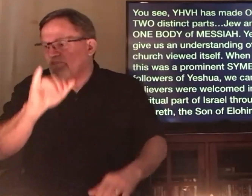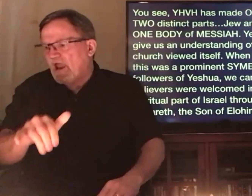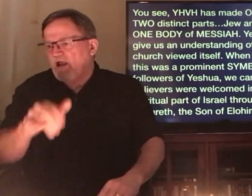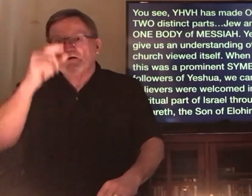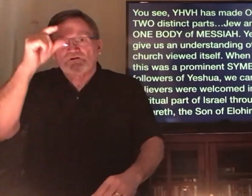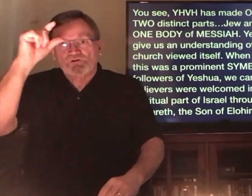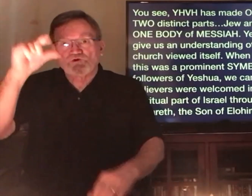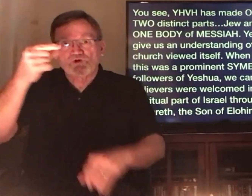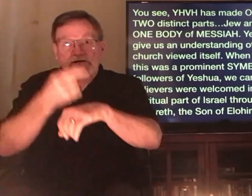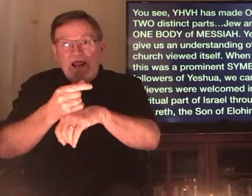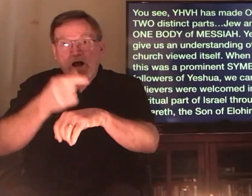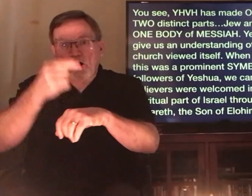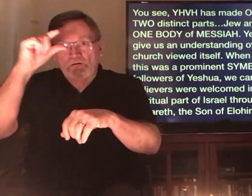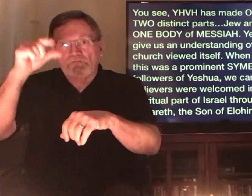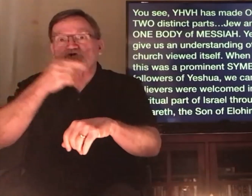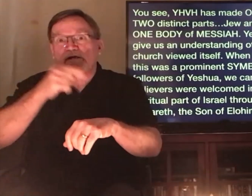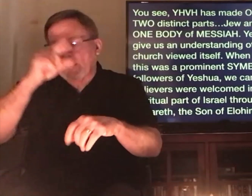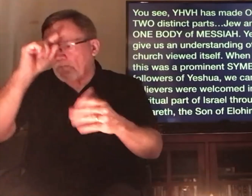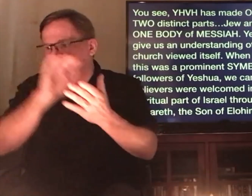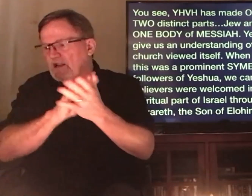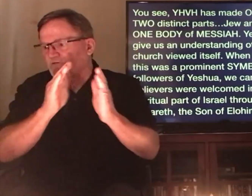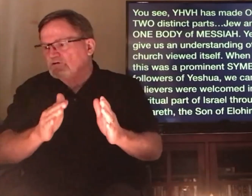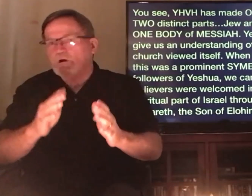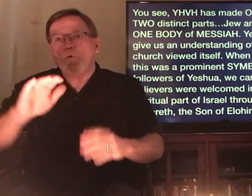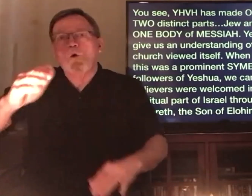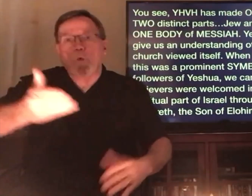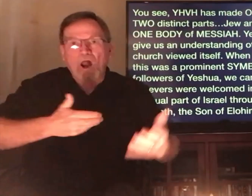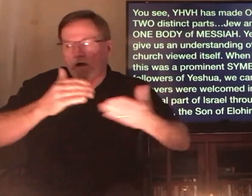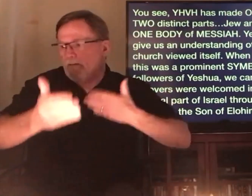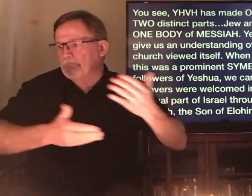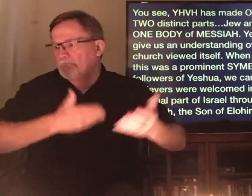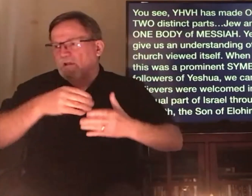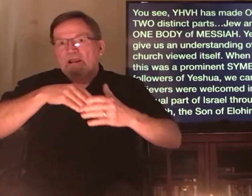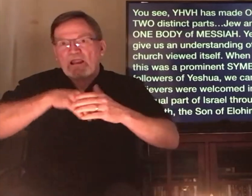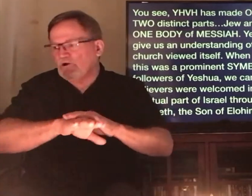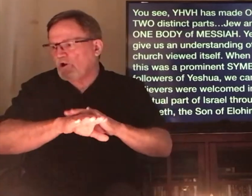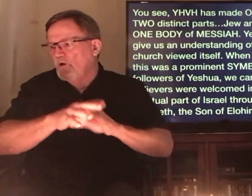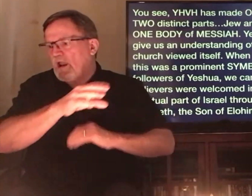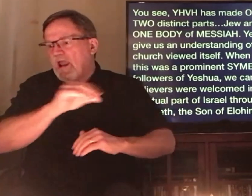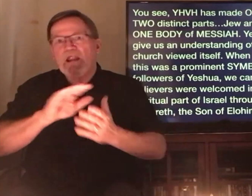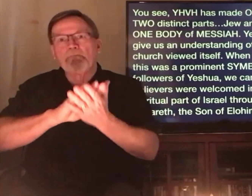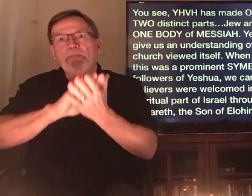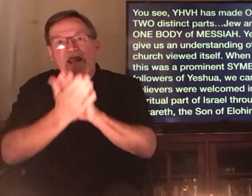that really Jew and Gentile together, Messianic seal.